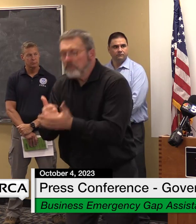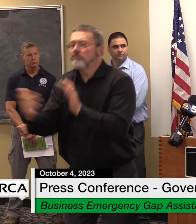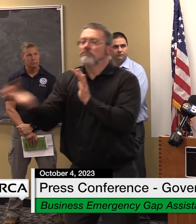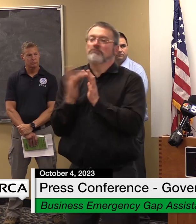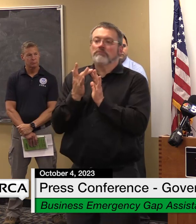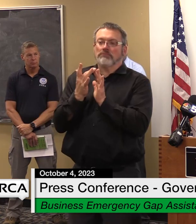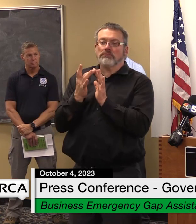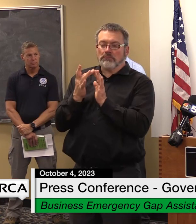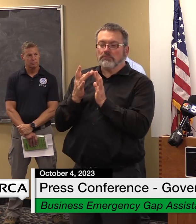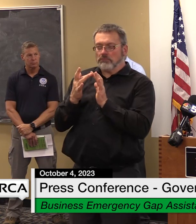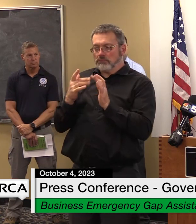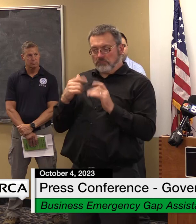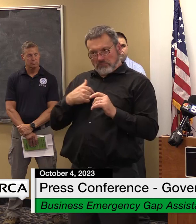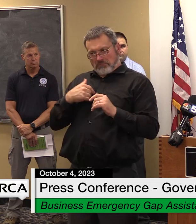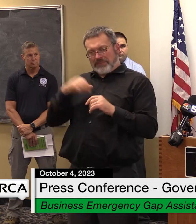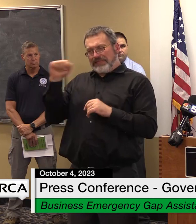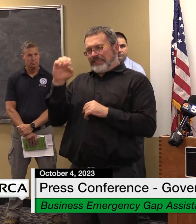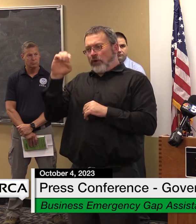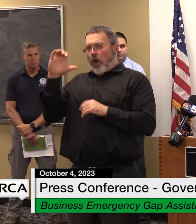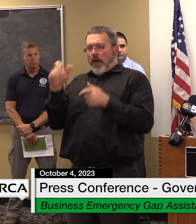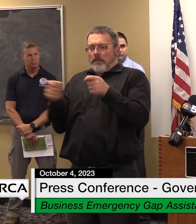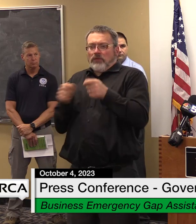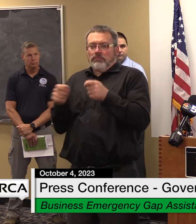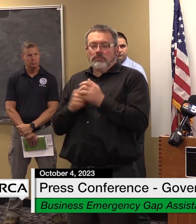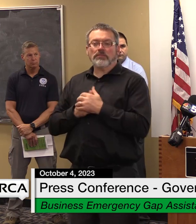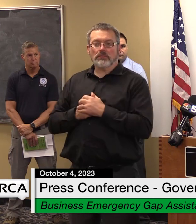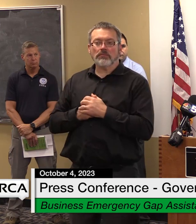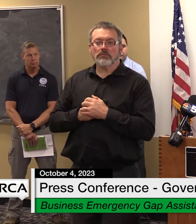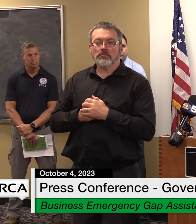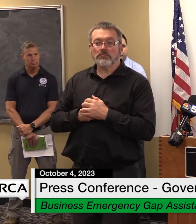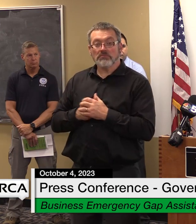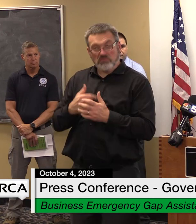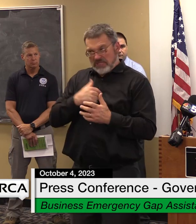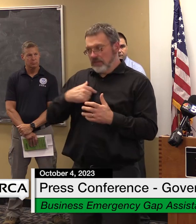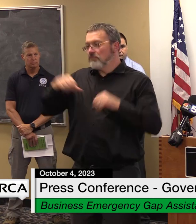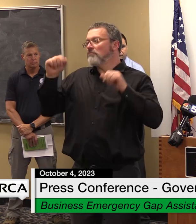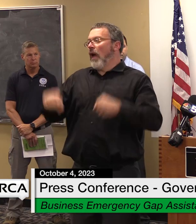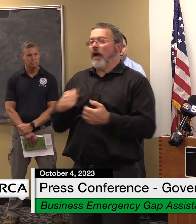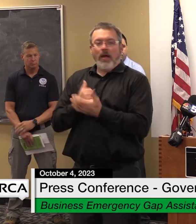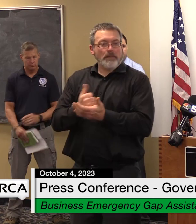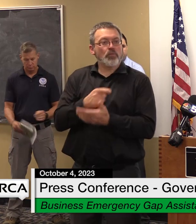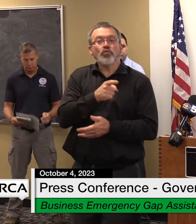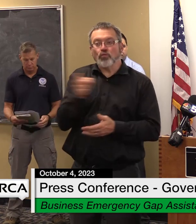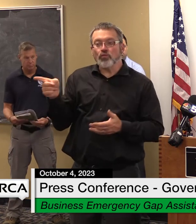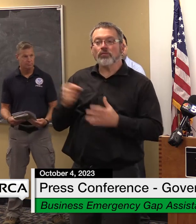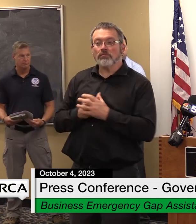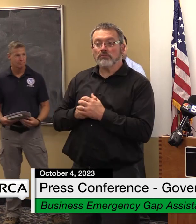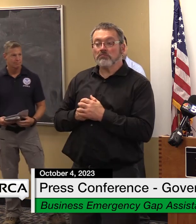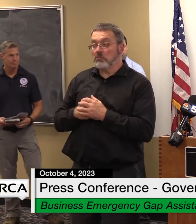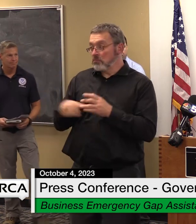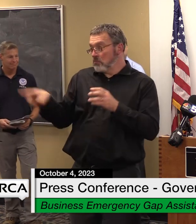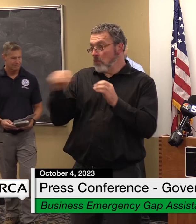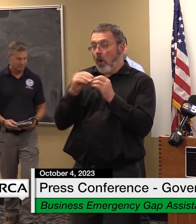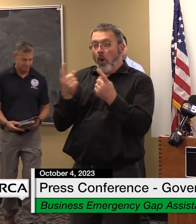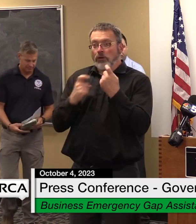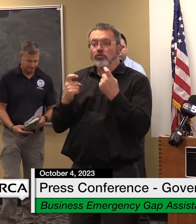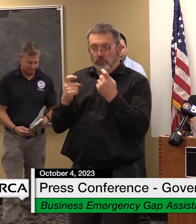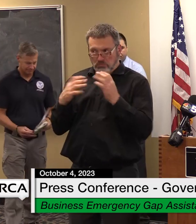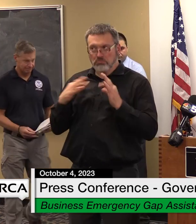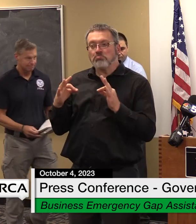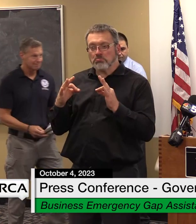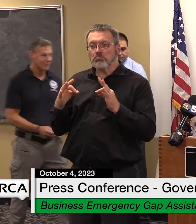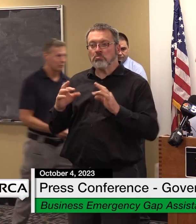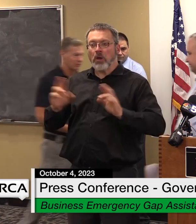the State Emergency Operations Center, and we can extend some help. Be happy to answer your questions later. Thank you. I'll turn it over to General